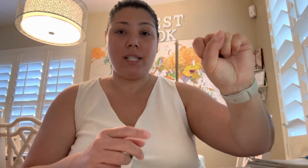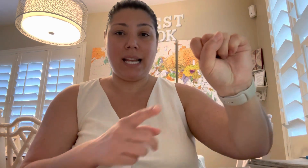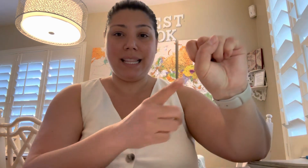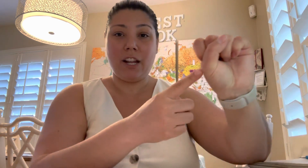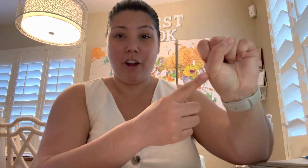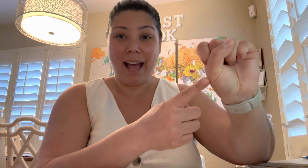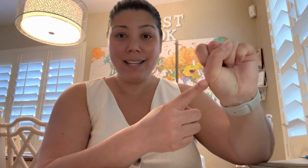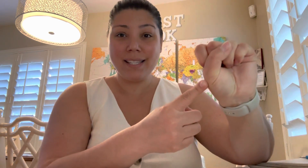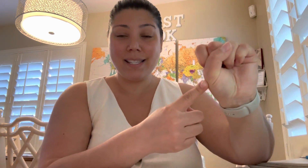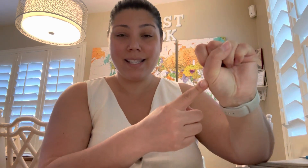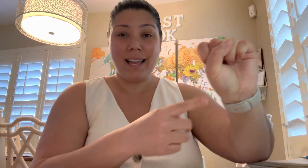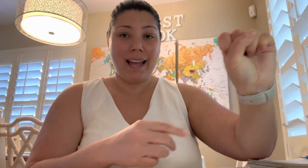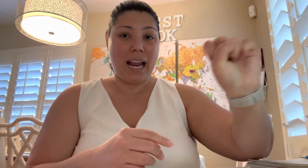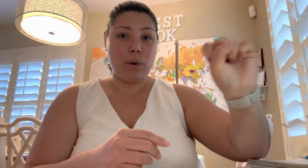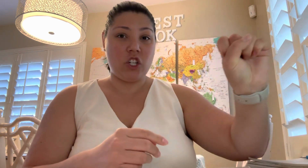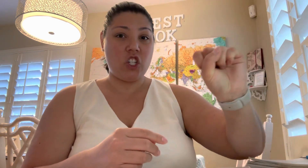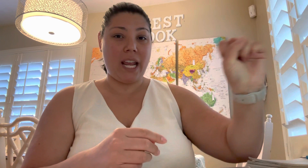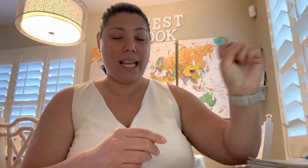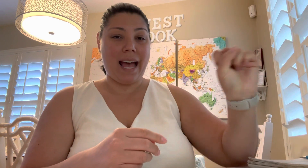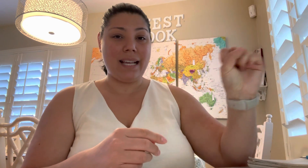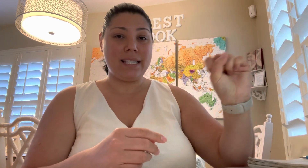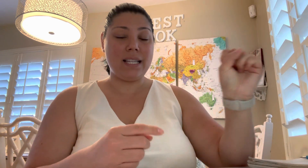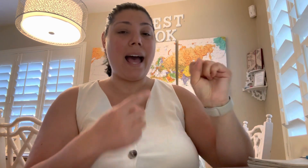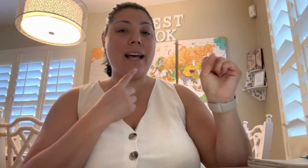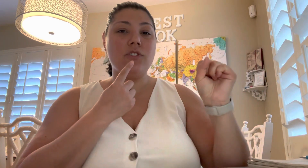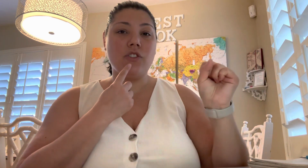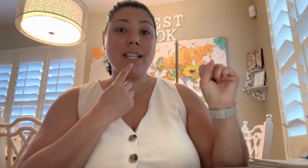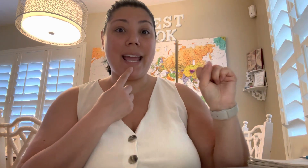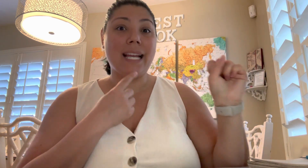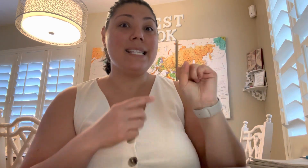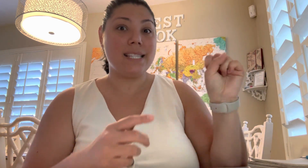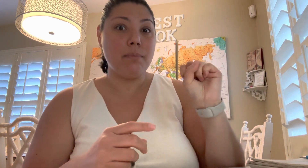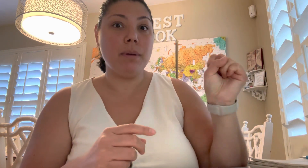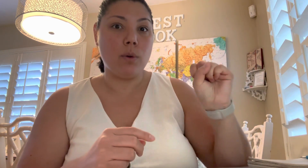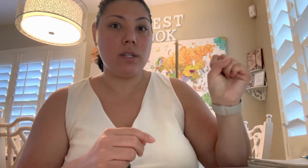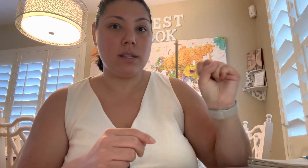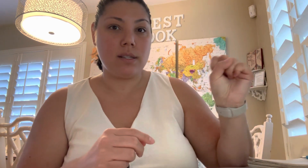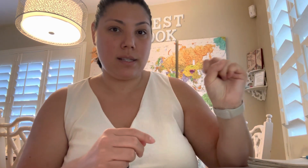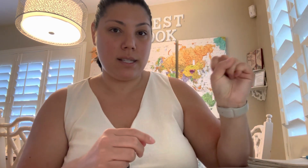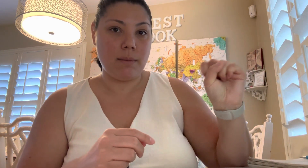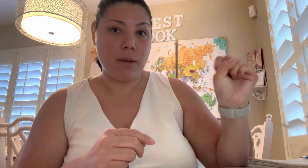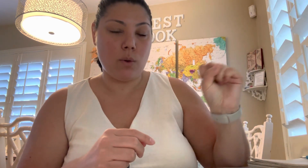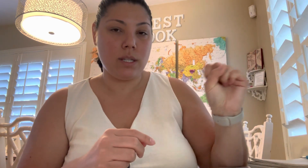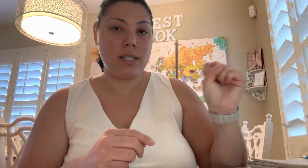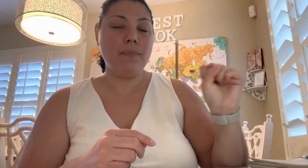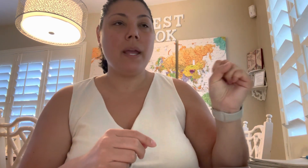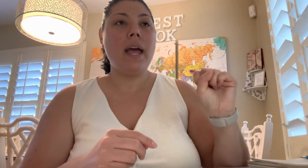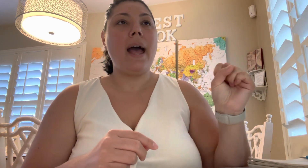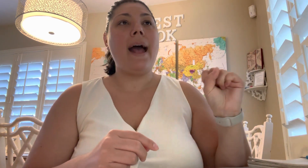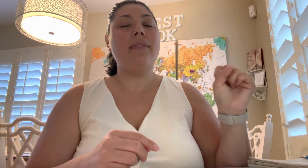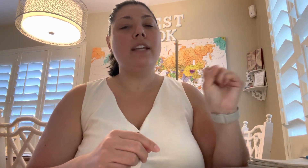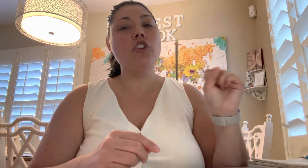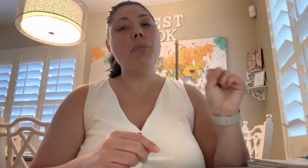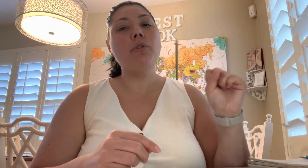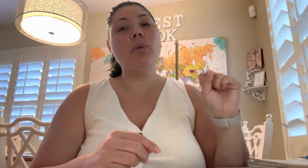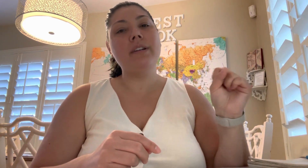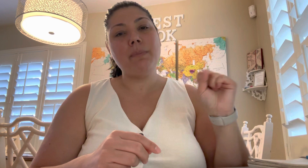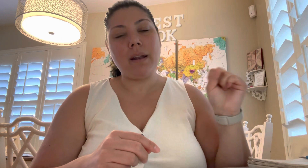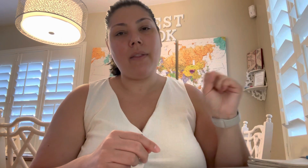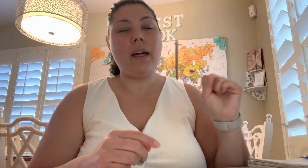take the letter S and I would shake S as you're saying symbiosis, symbiosis. And the interpreter will expand on that.